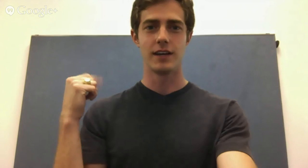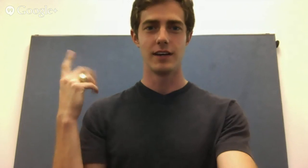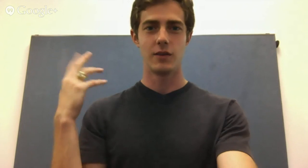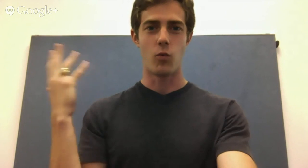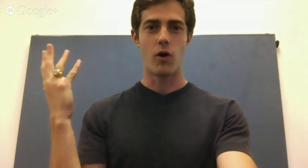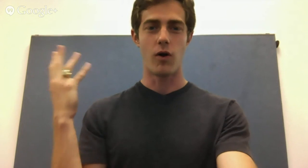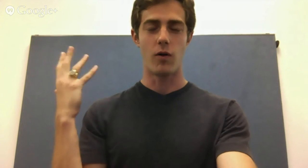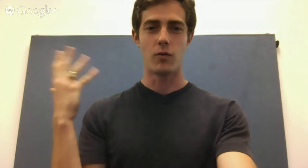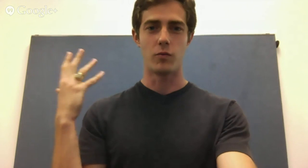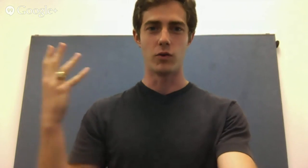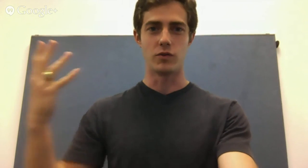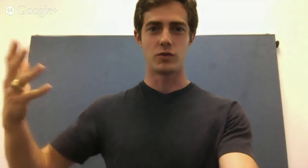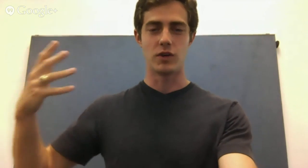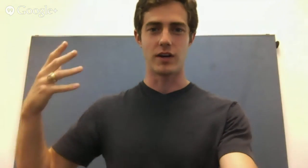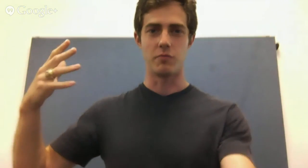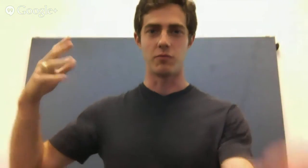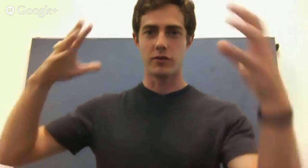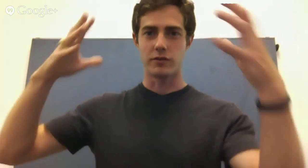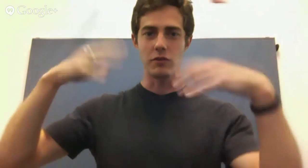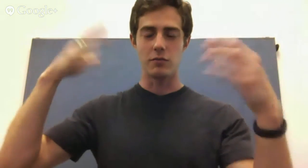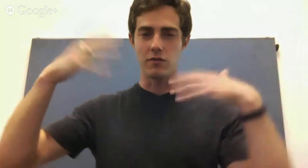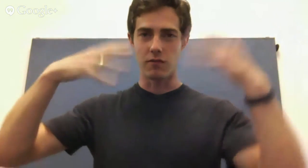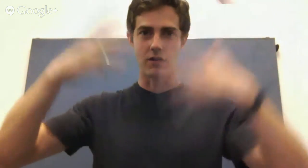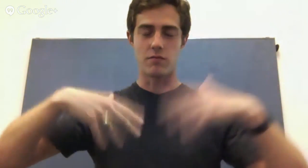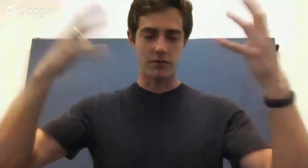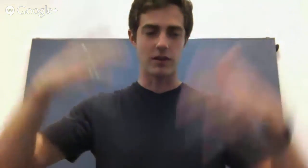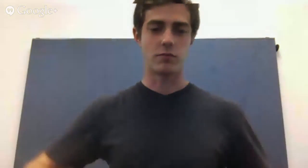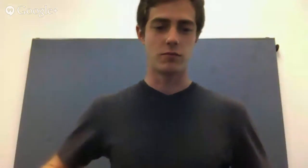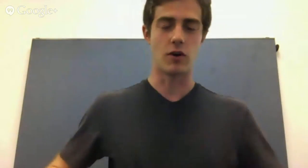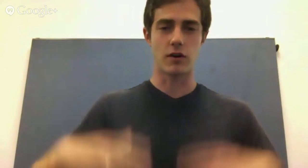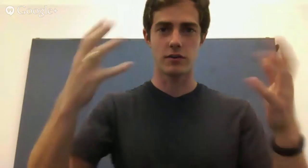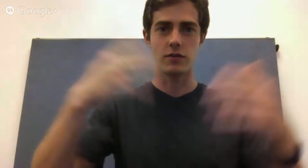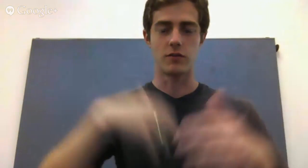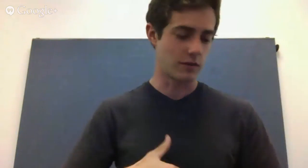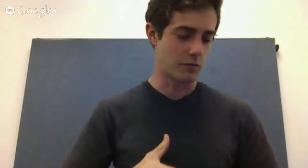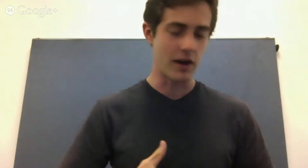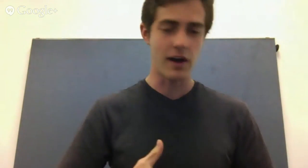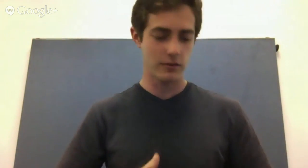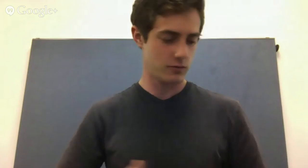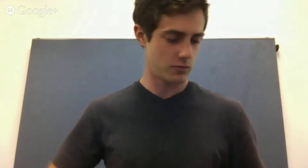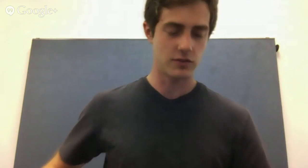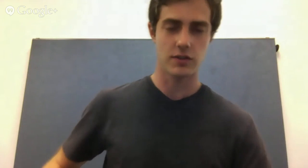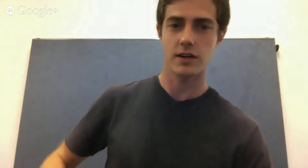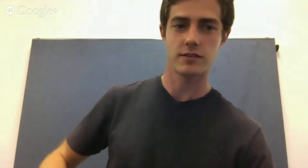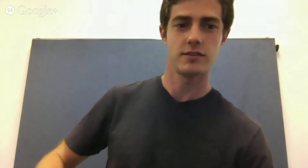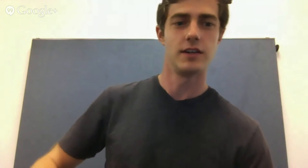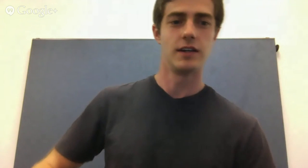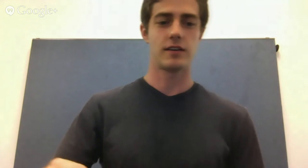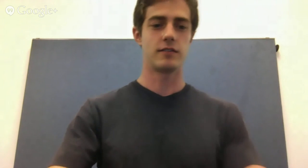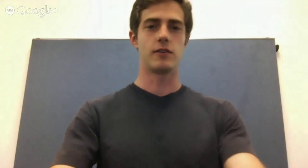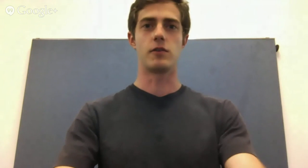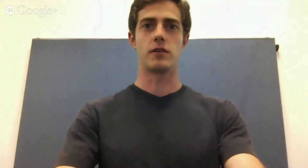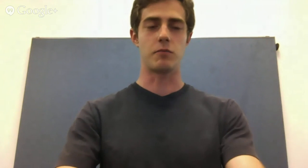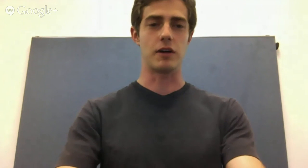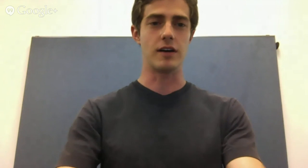the wall was causing me to be very dark. You couldn't see my eyes, which sucks. Because I know you don't like my